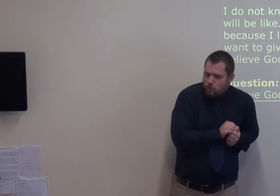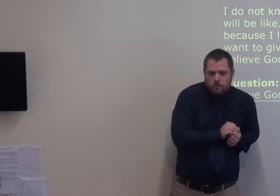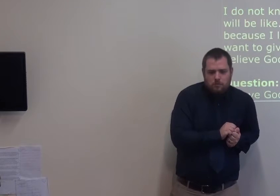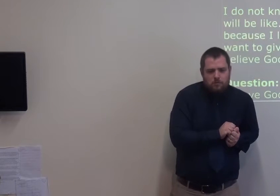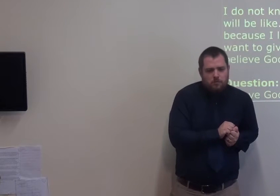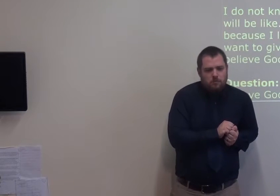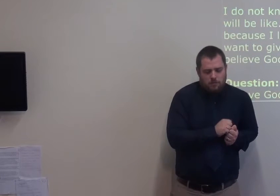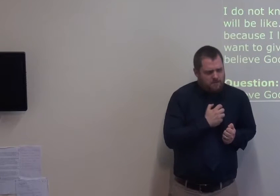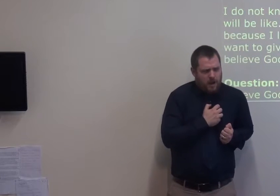But I obey.